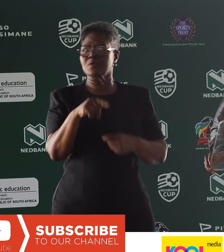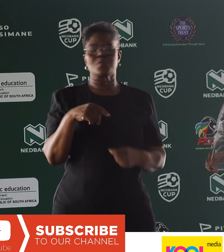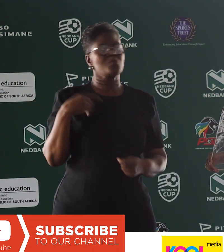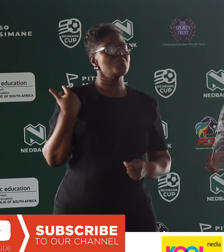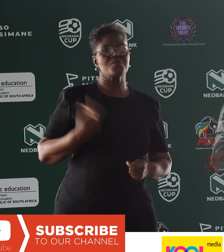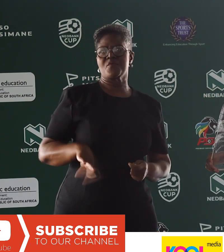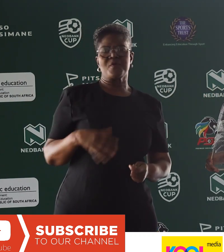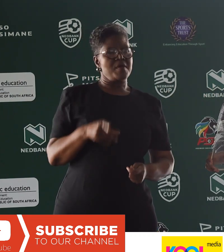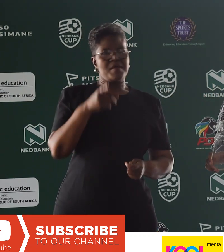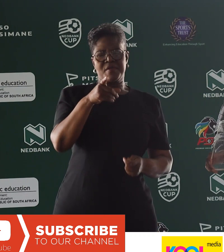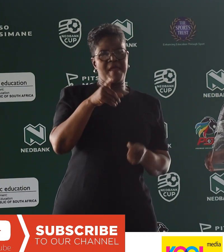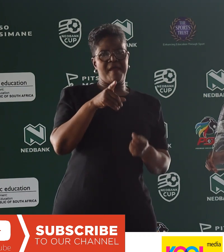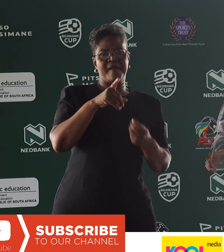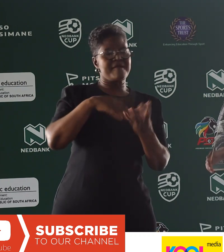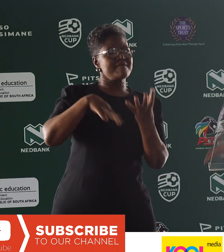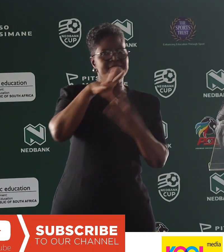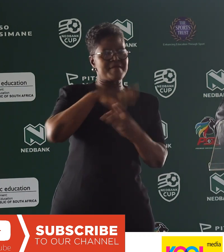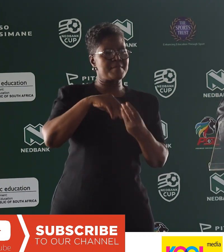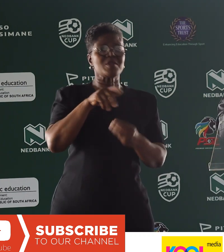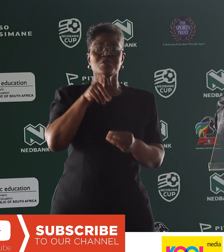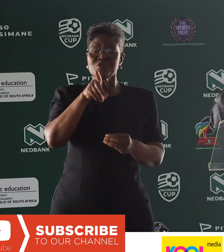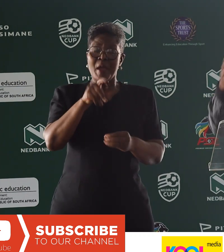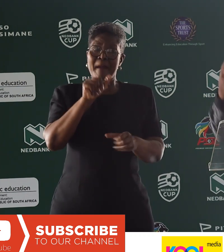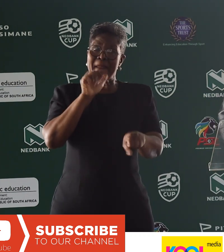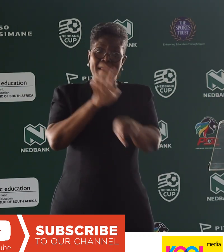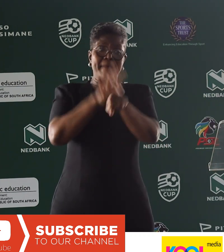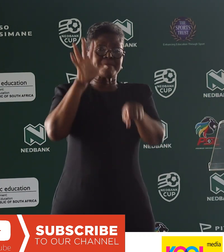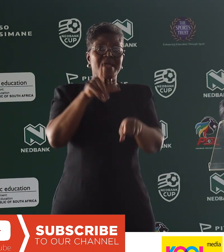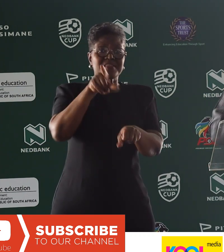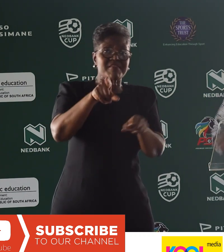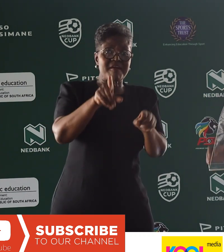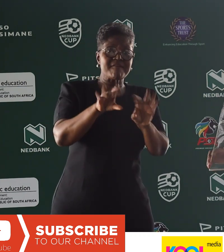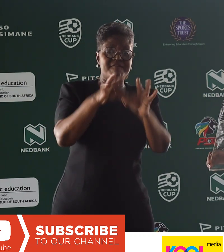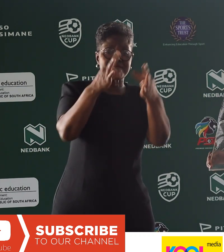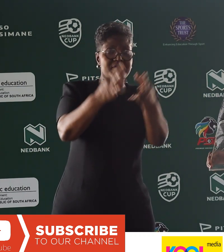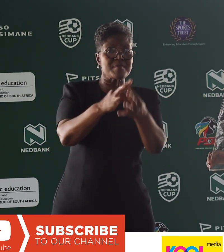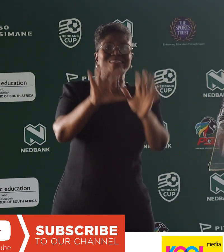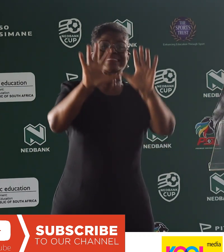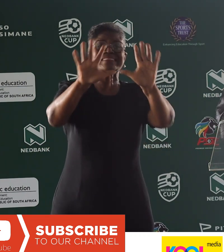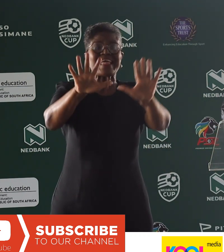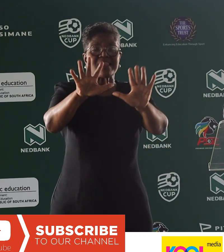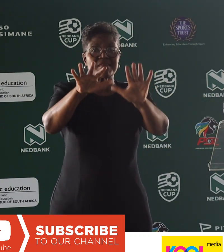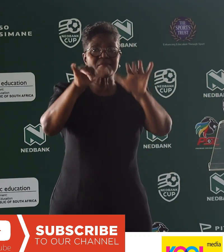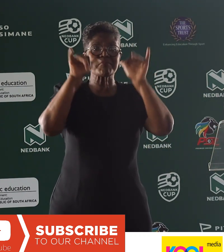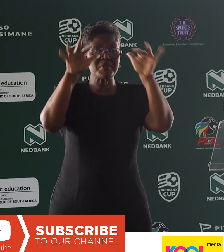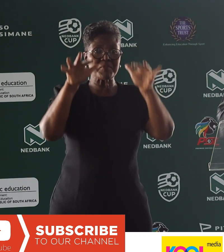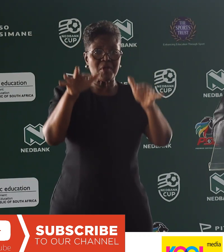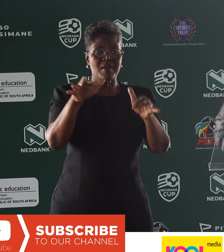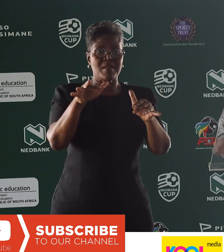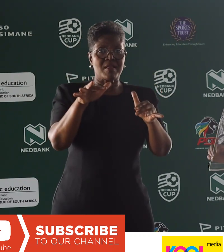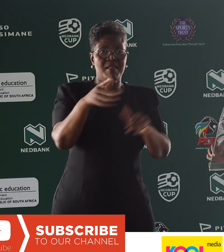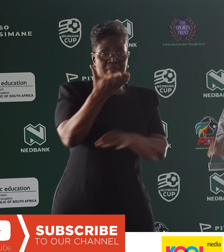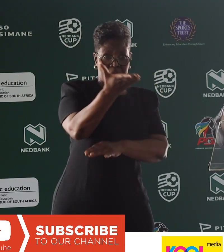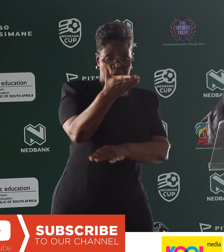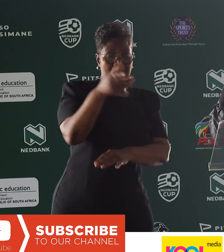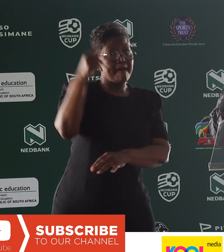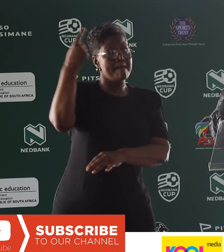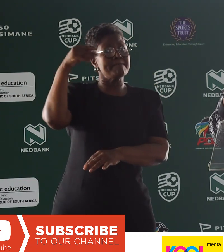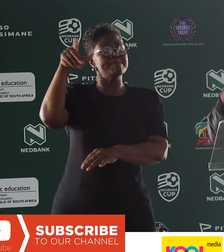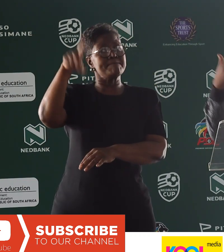you do. You're making an impact to a family of 10 people by changing one life. Pitso is an embodiment